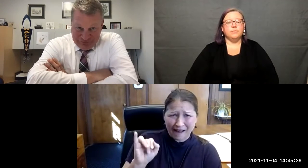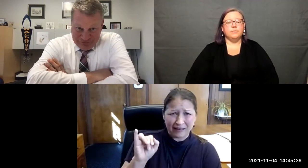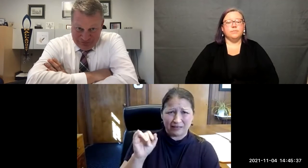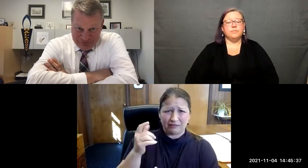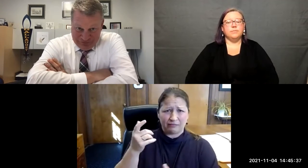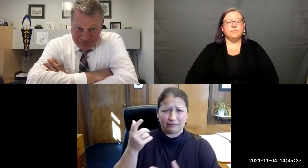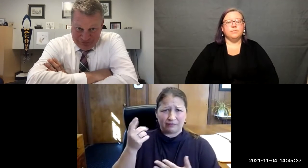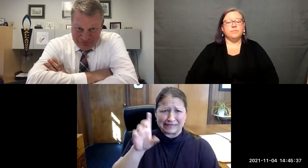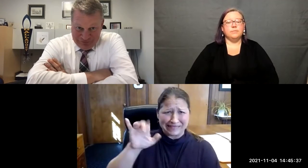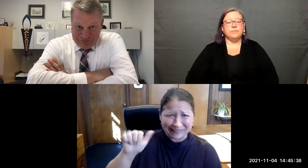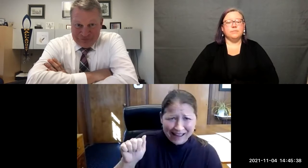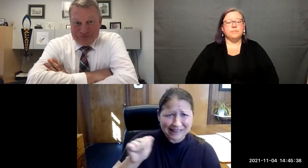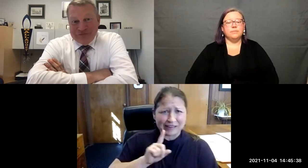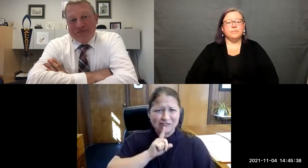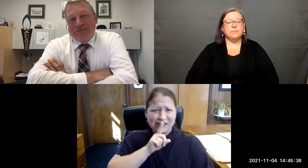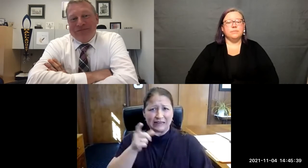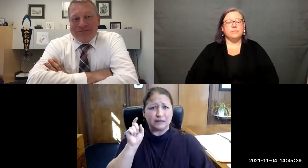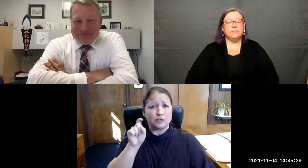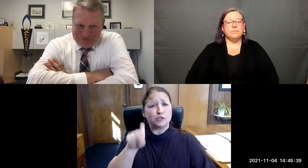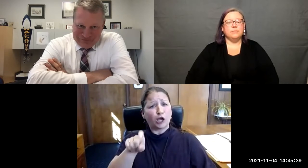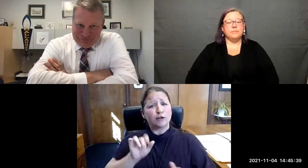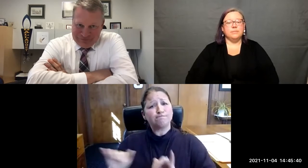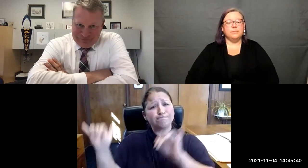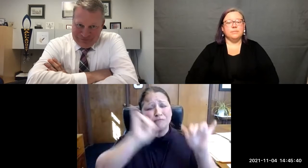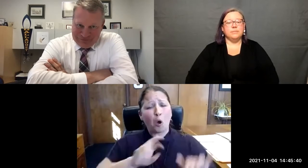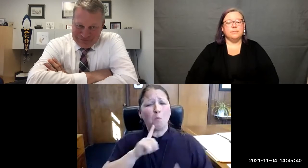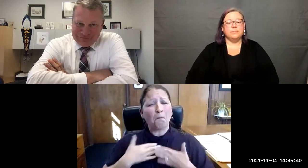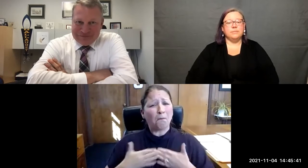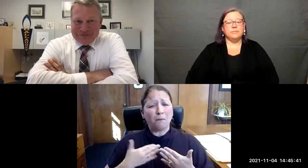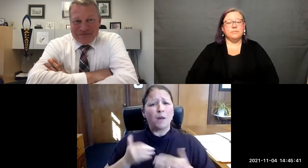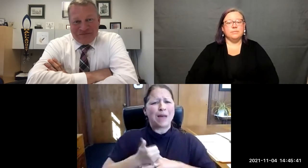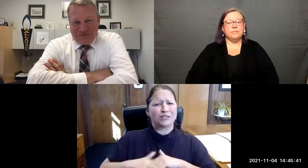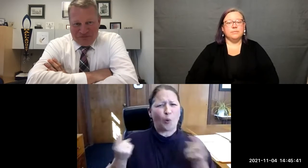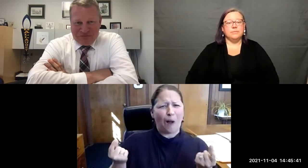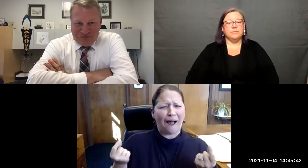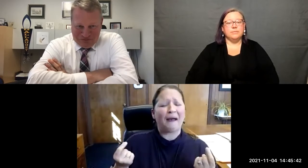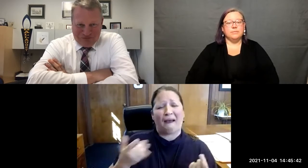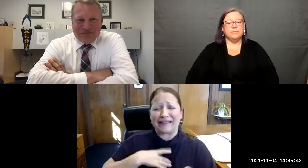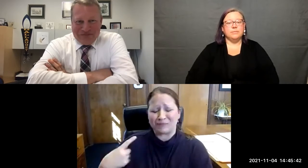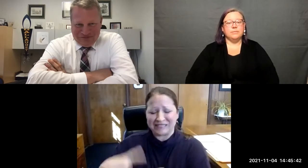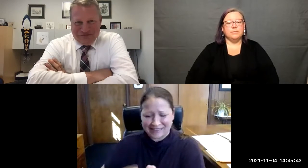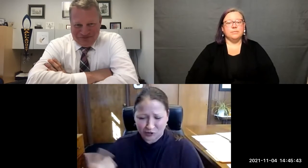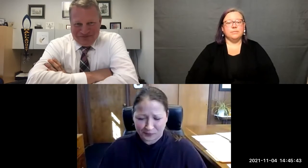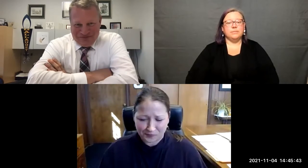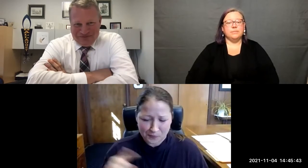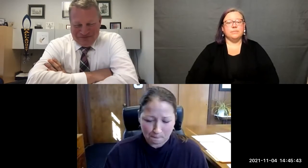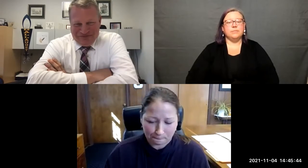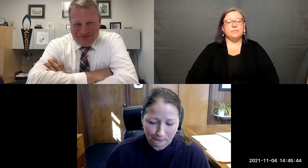about DEIs, is it DEID? Should that position, that kind of work be standardized? What is it based on? So that was an